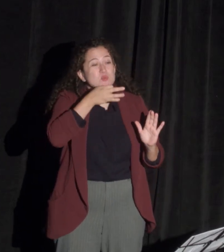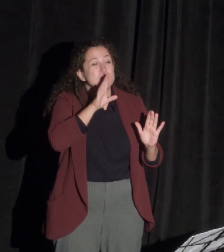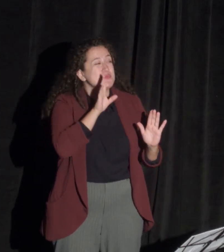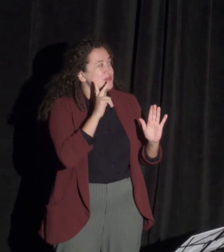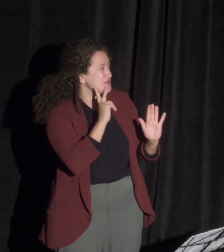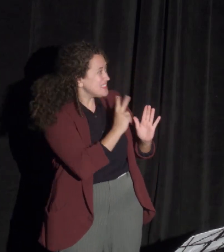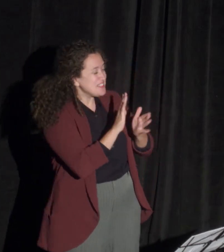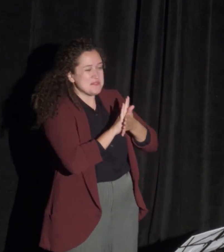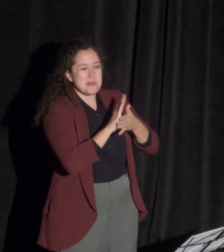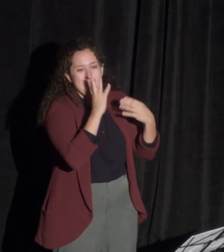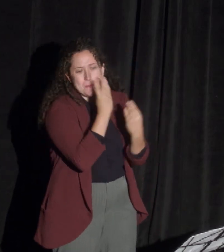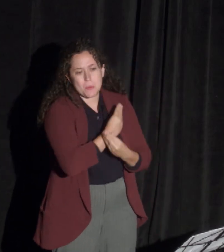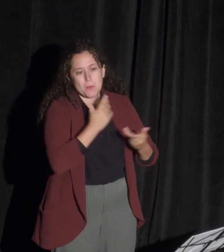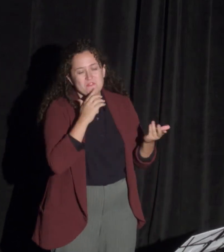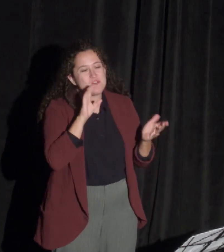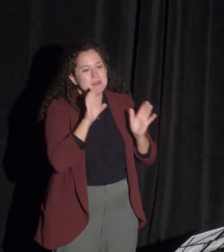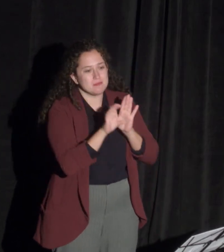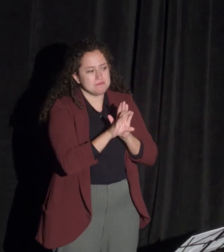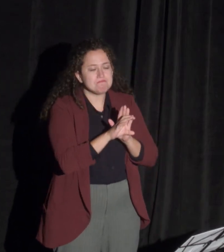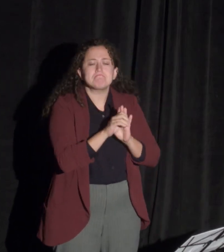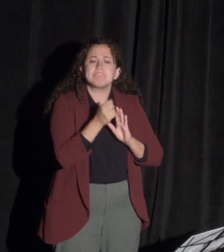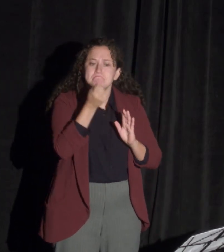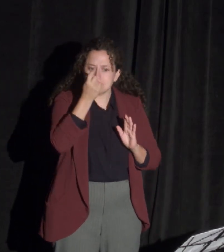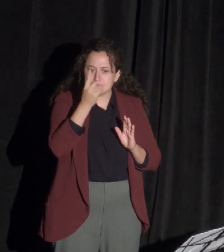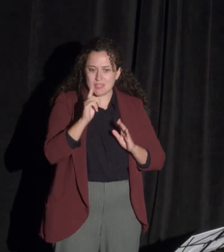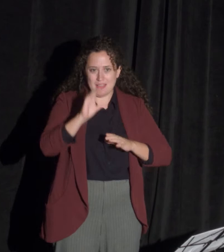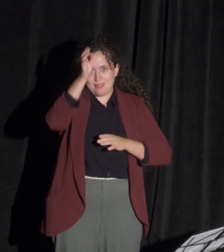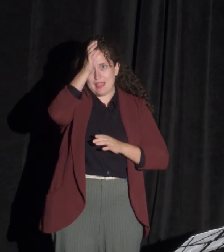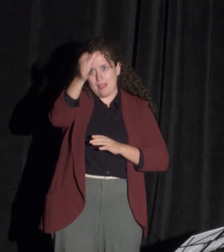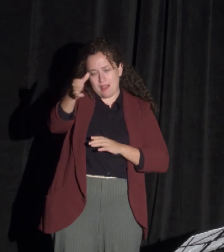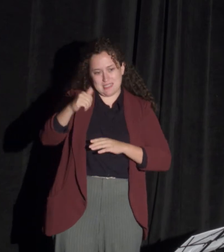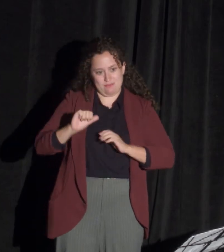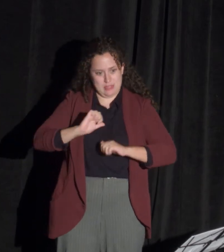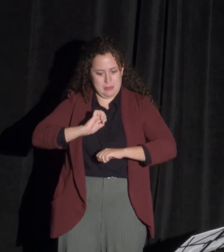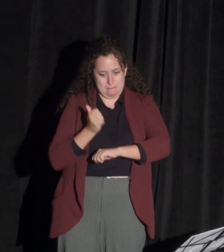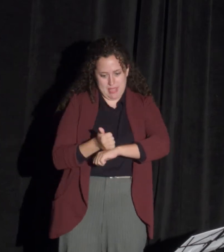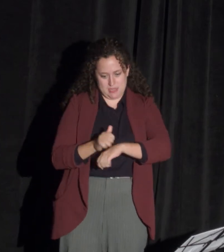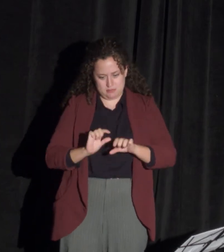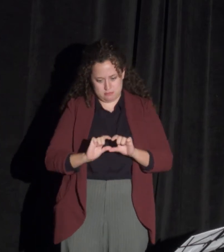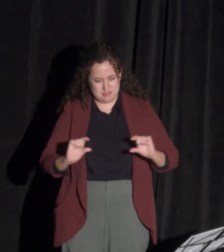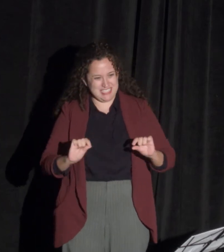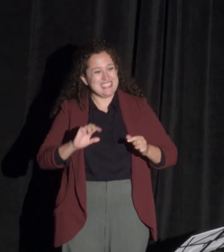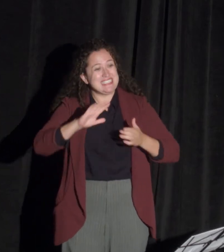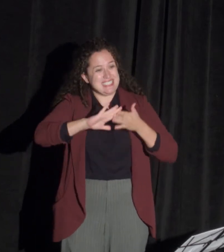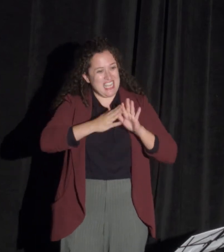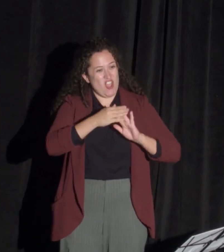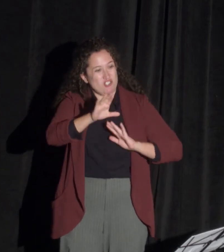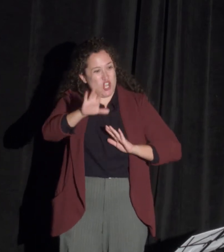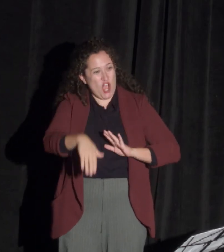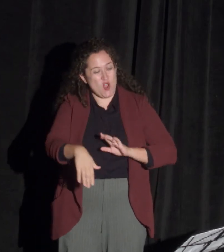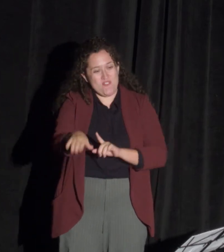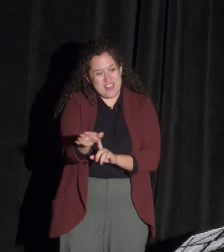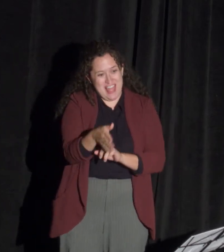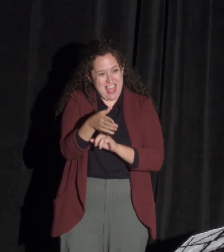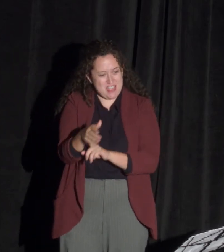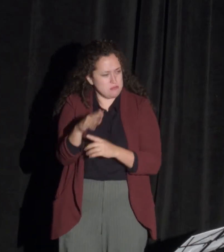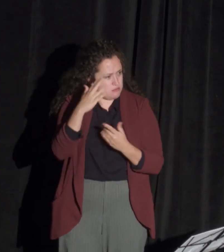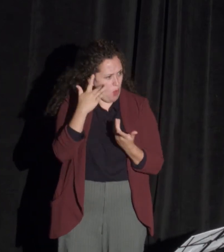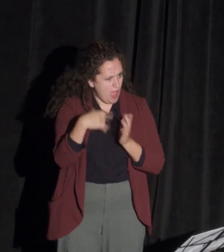concept for this base uses the City of Chicago flag to pay tribute to 2 things. One, my hometown city of Chicago, but also